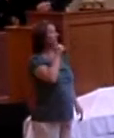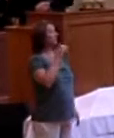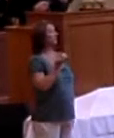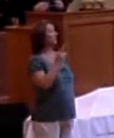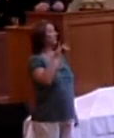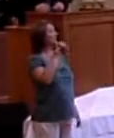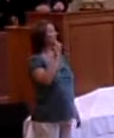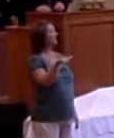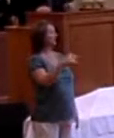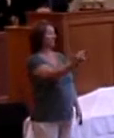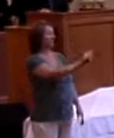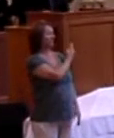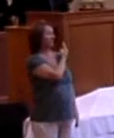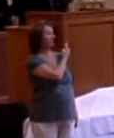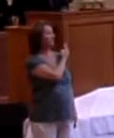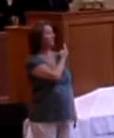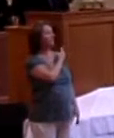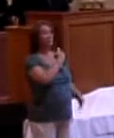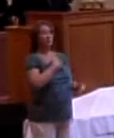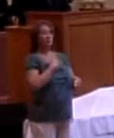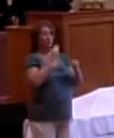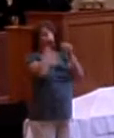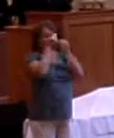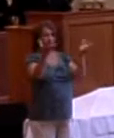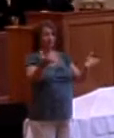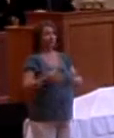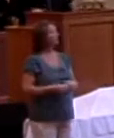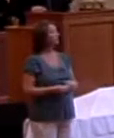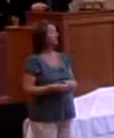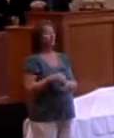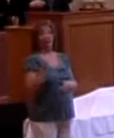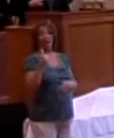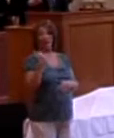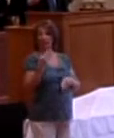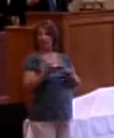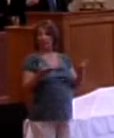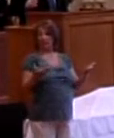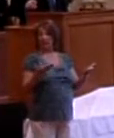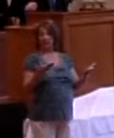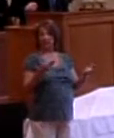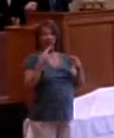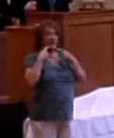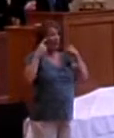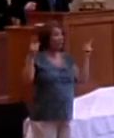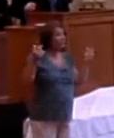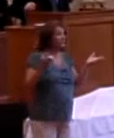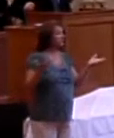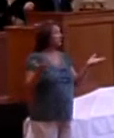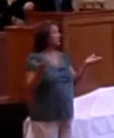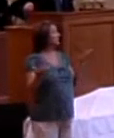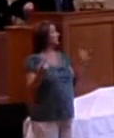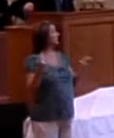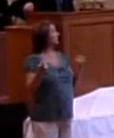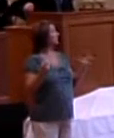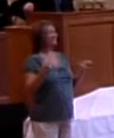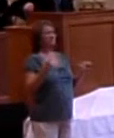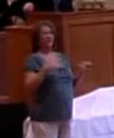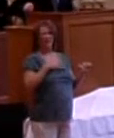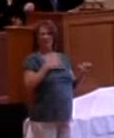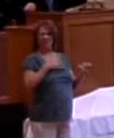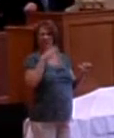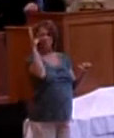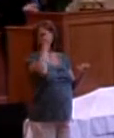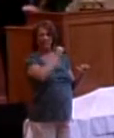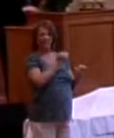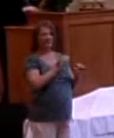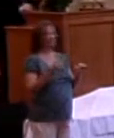are, back there. She's going to come up. She has something to share with you. Any other things we might have left out today? Announcements? I feel like I'm missing one thing. Anybody have one thing?